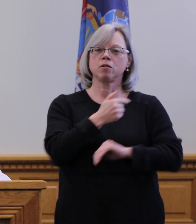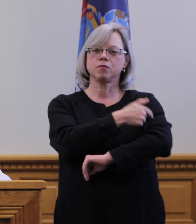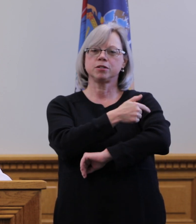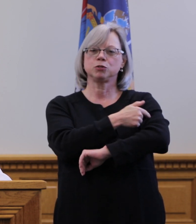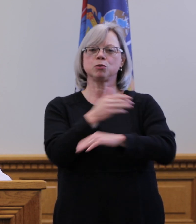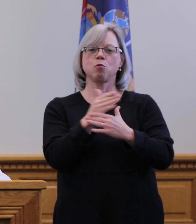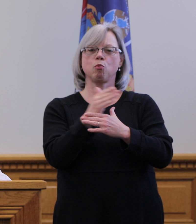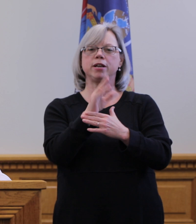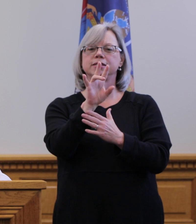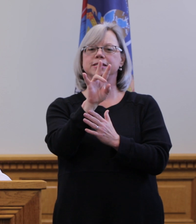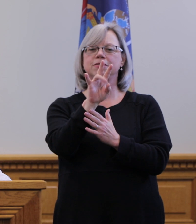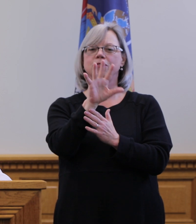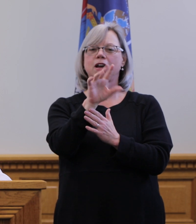is